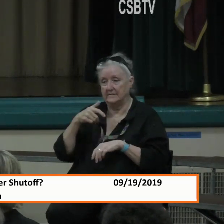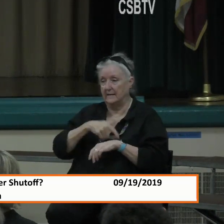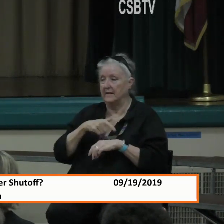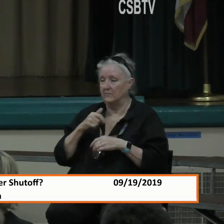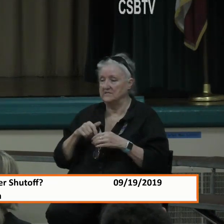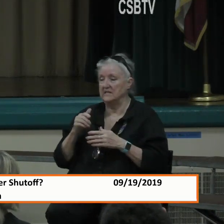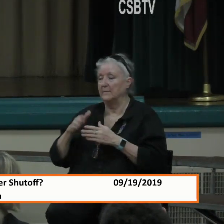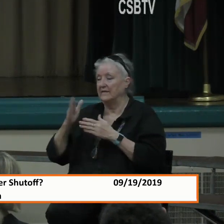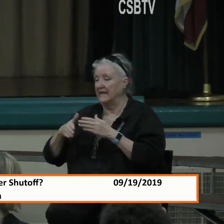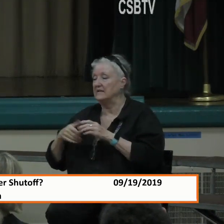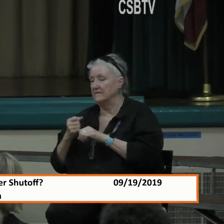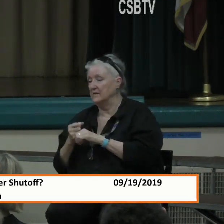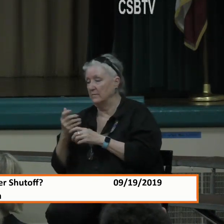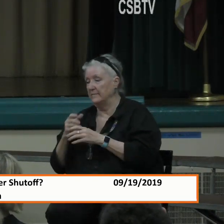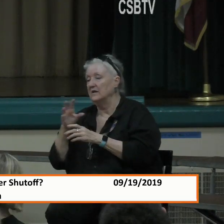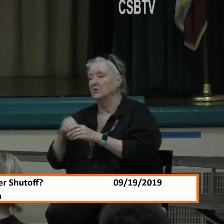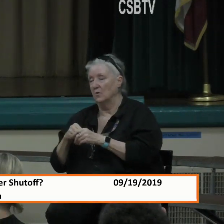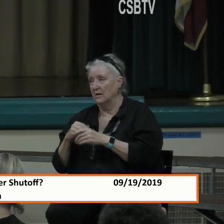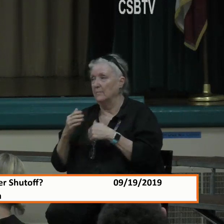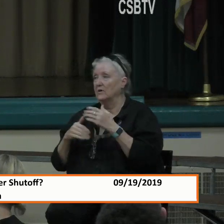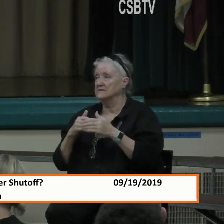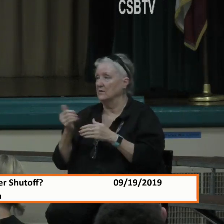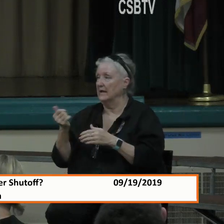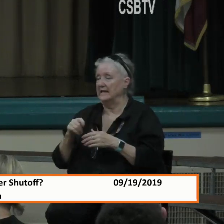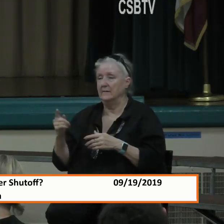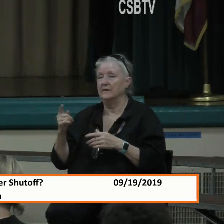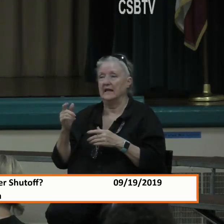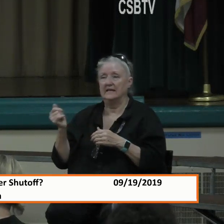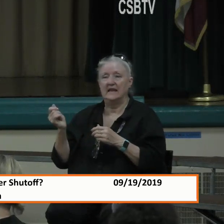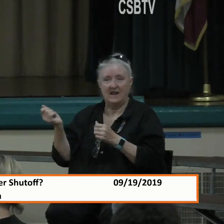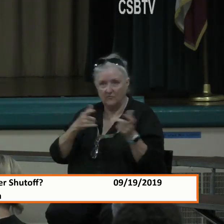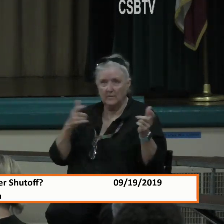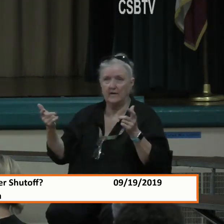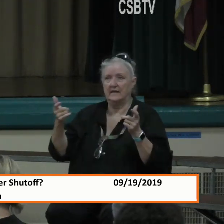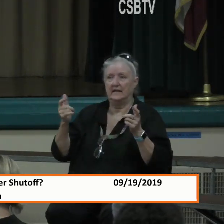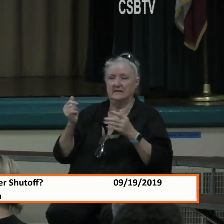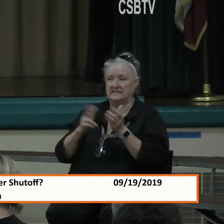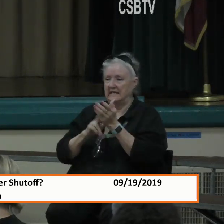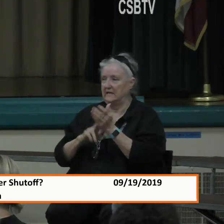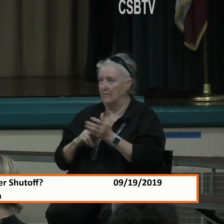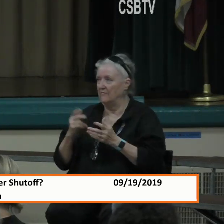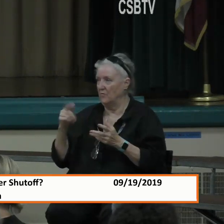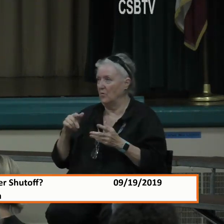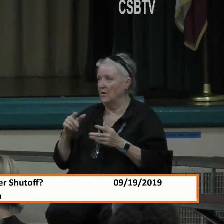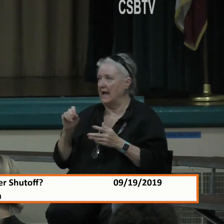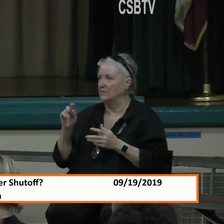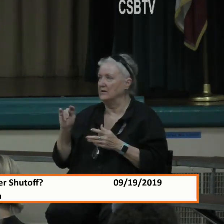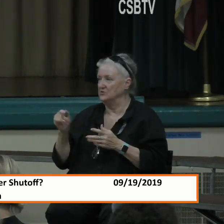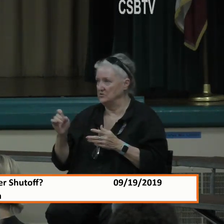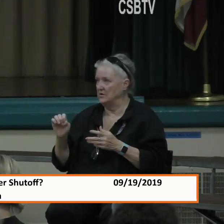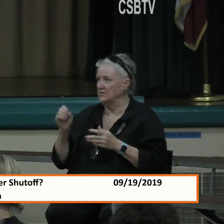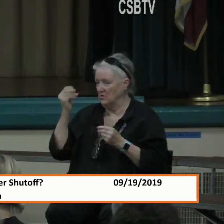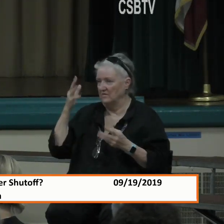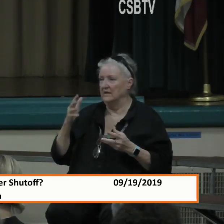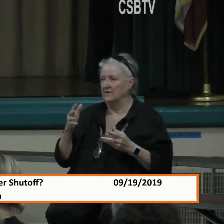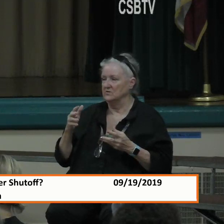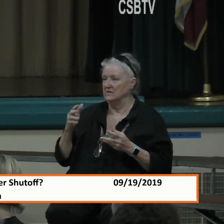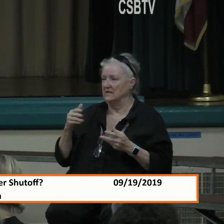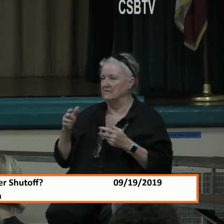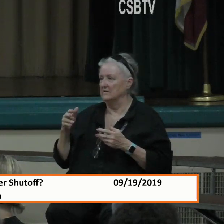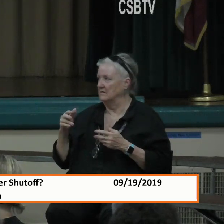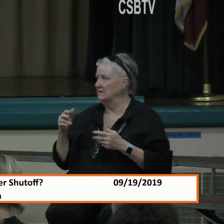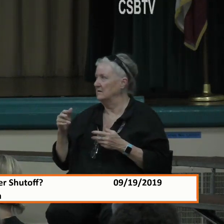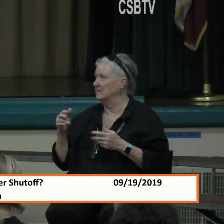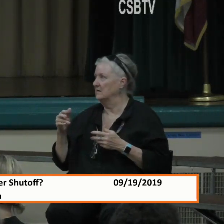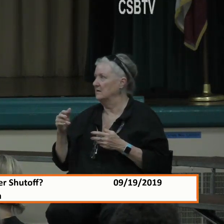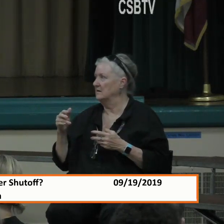year, incorporating a process where anybody and everybody can sign up for an outage notification. So even if you were a